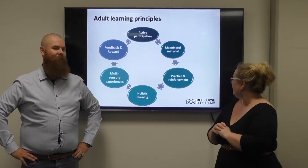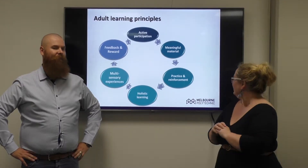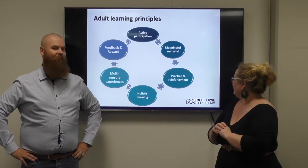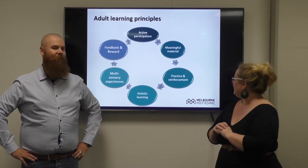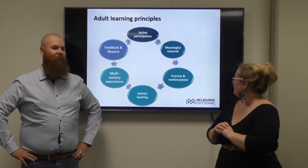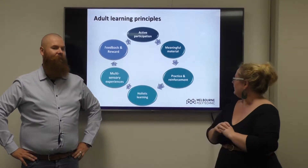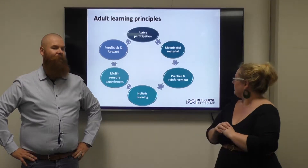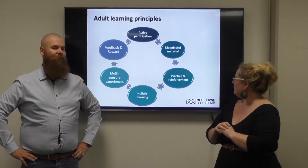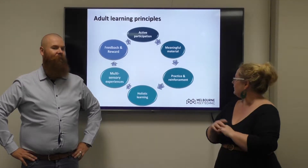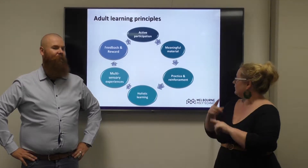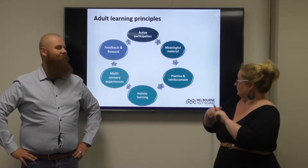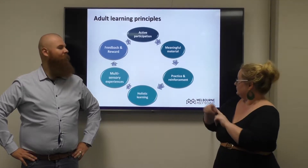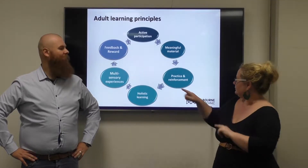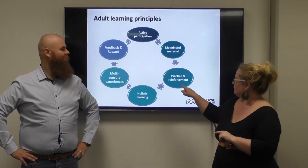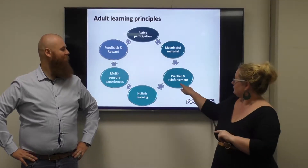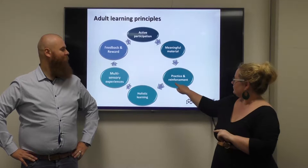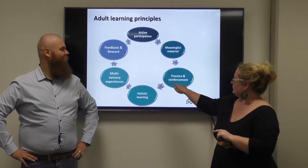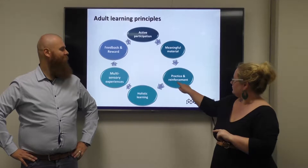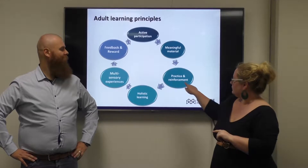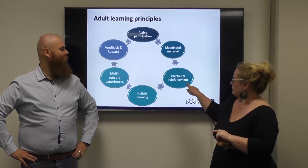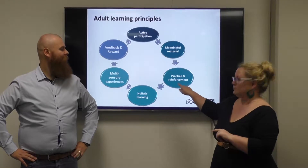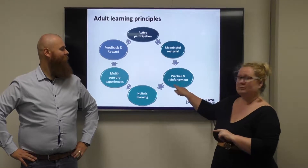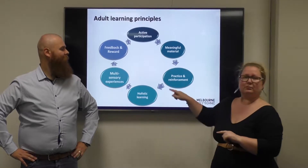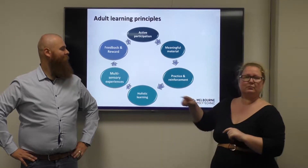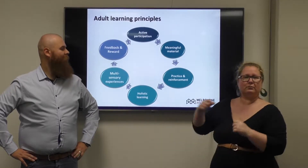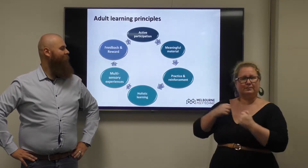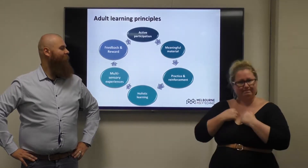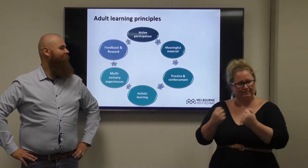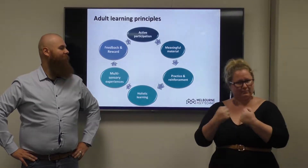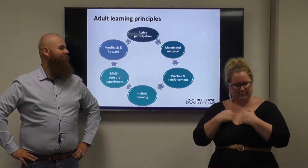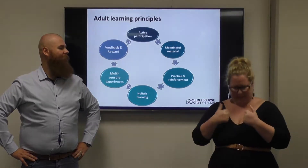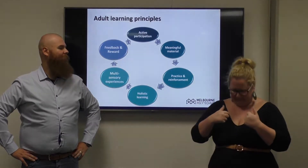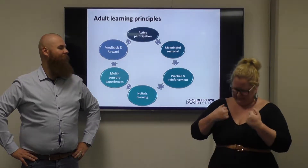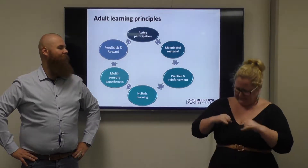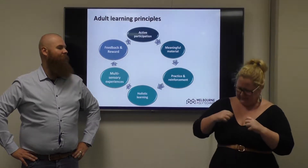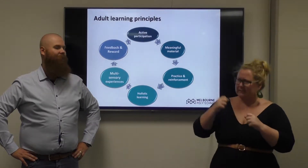You might have a one-off who's great, but that's not the general thing.